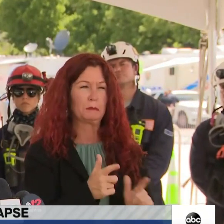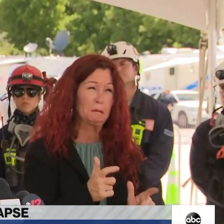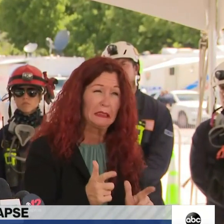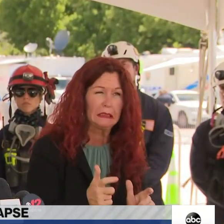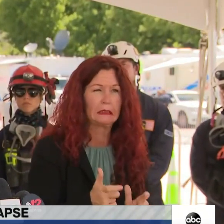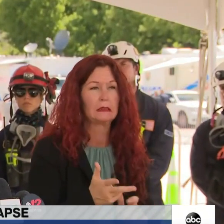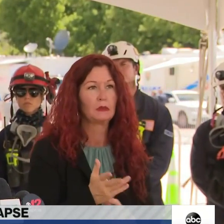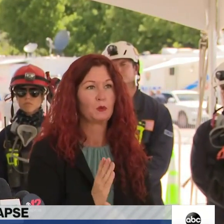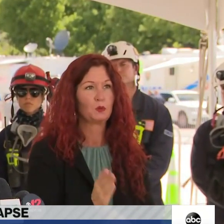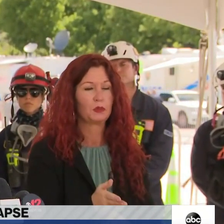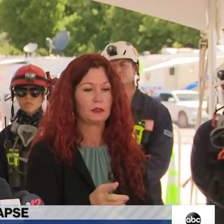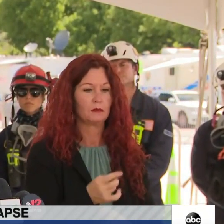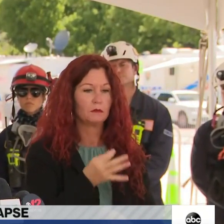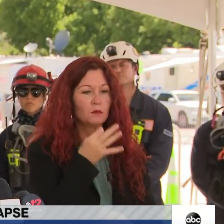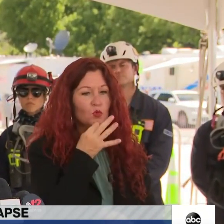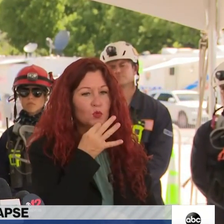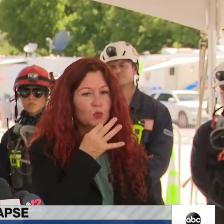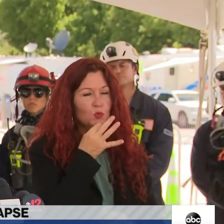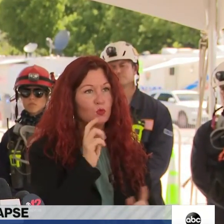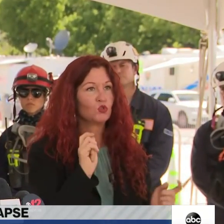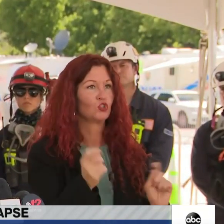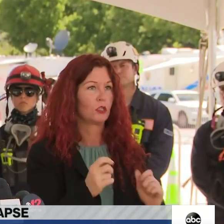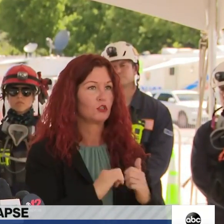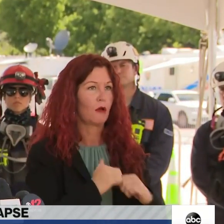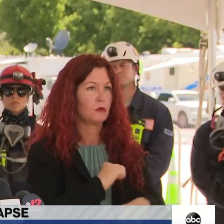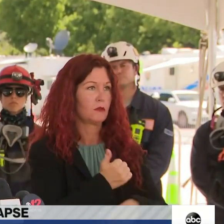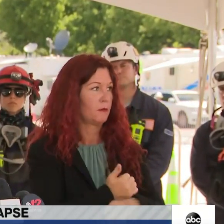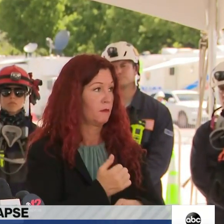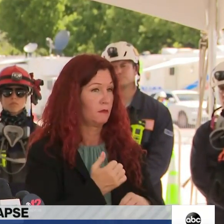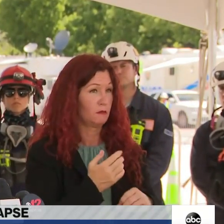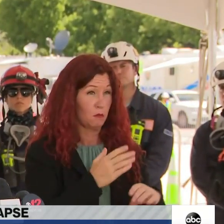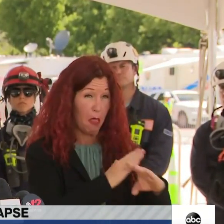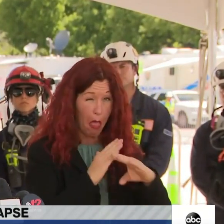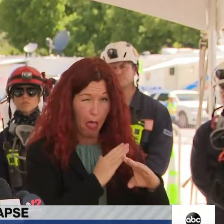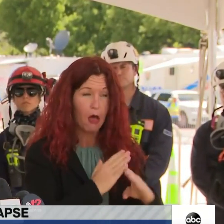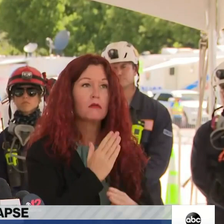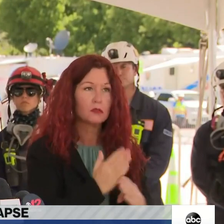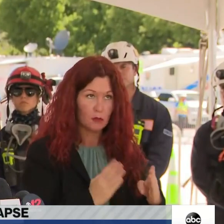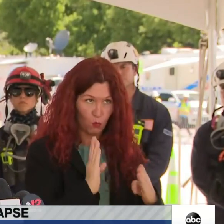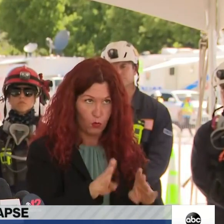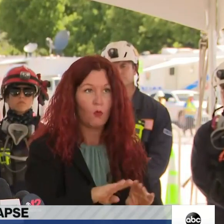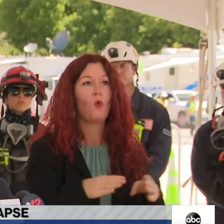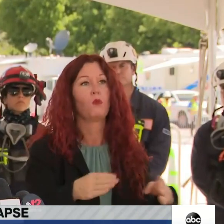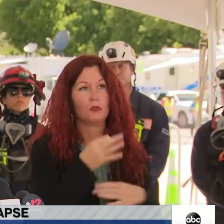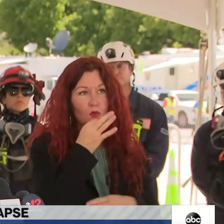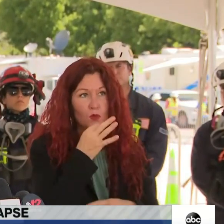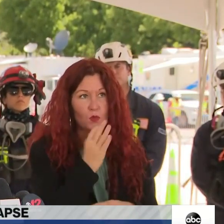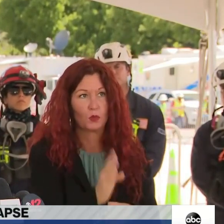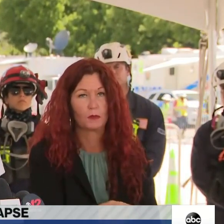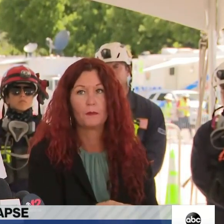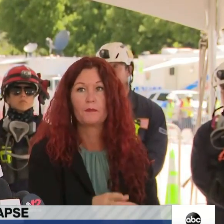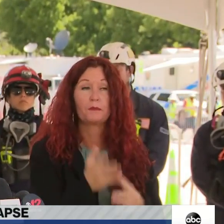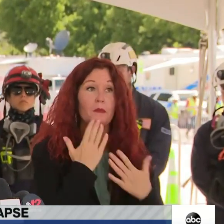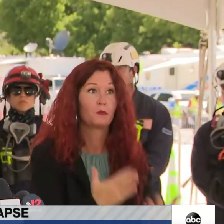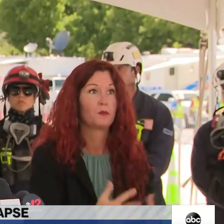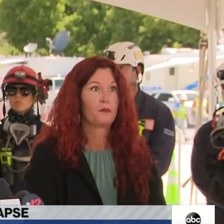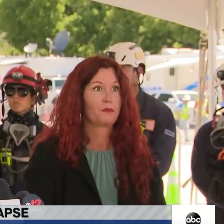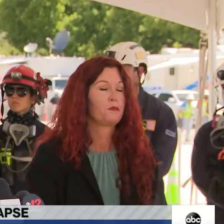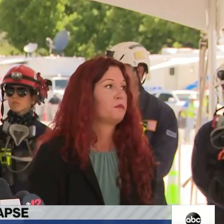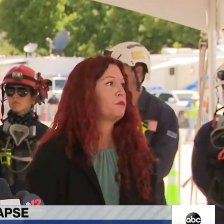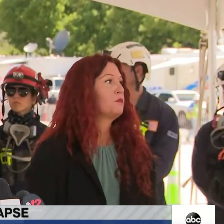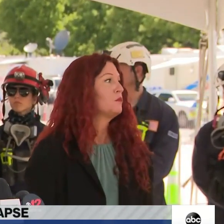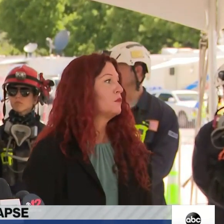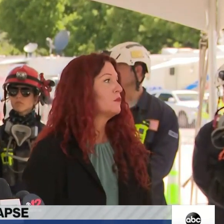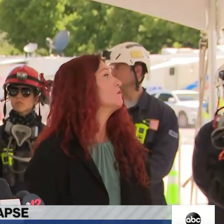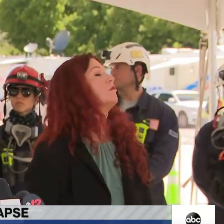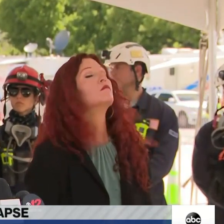traffic may move more freely and our residents can do what they need to do. Thank you.